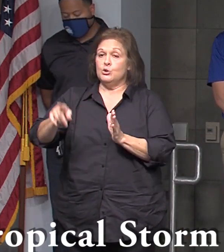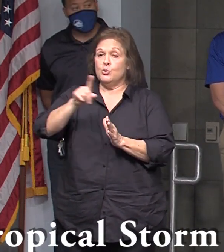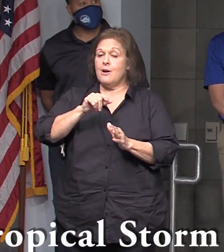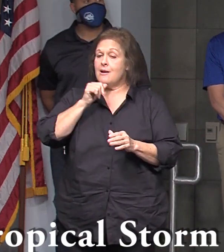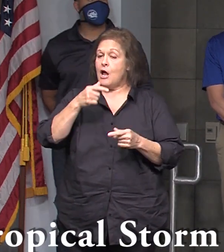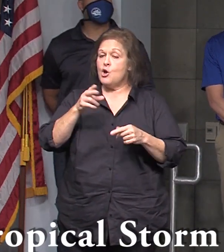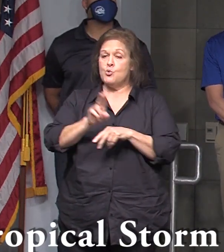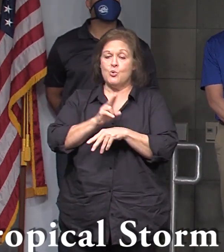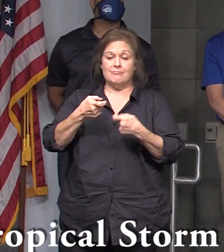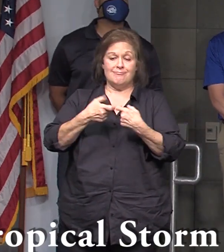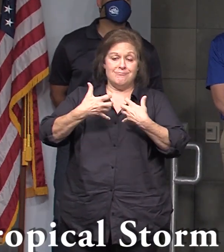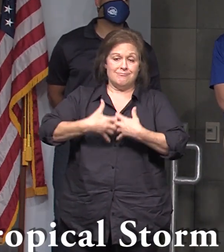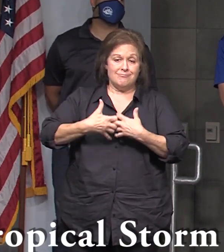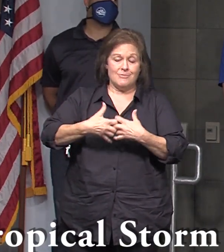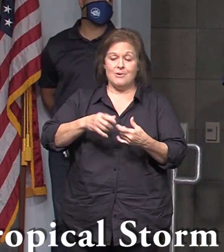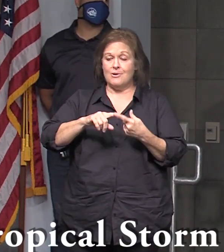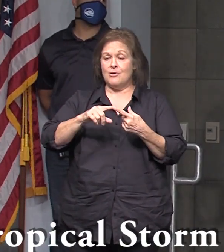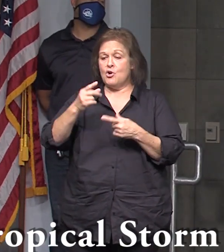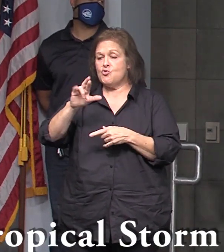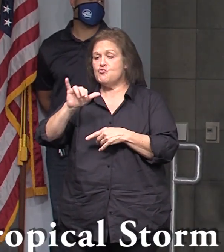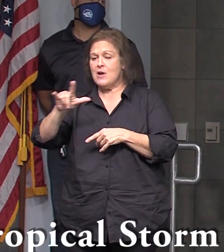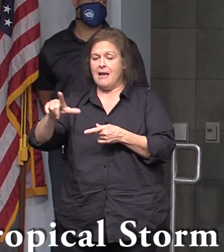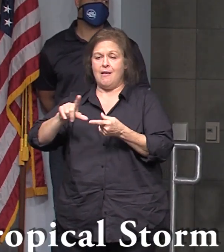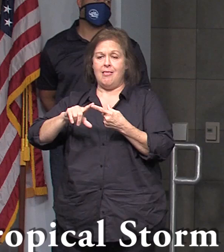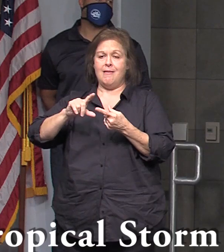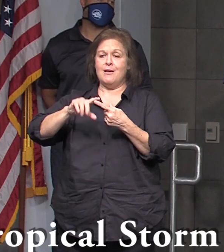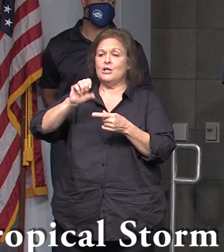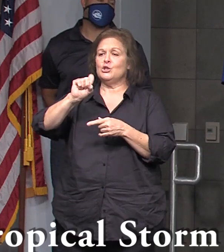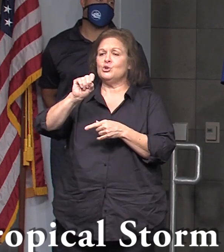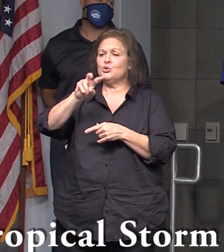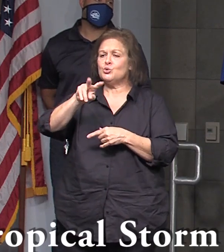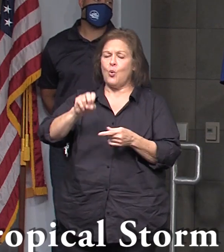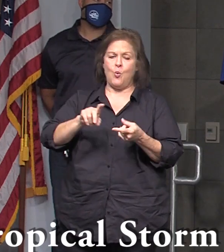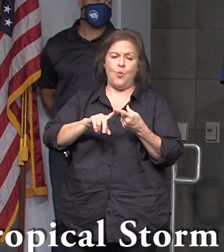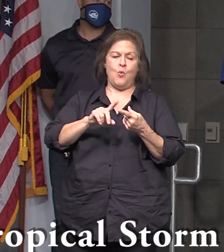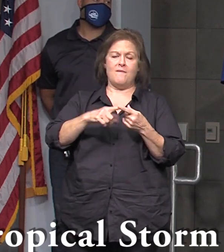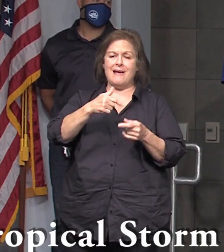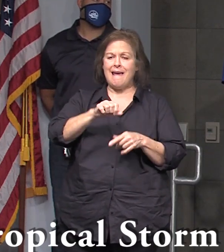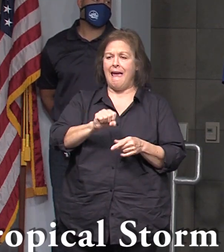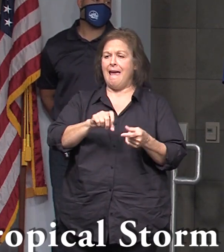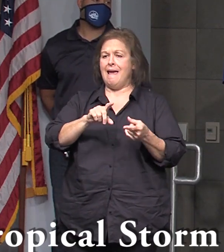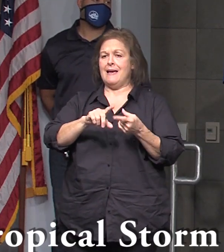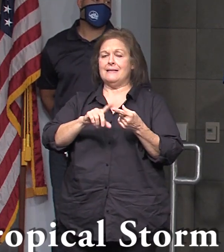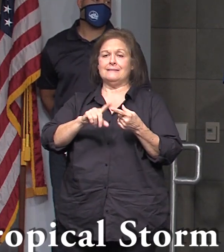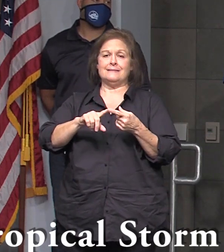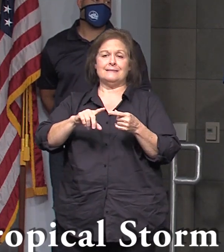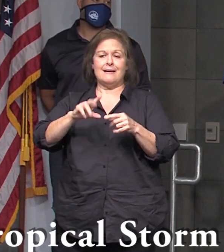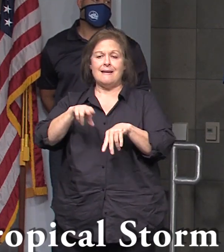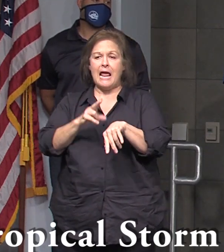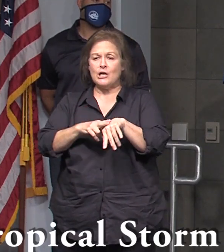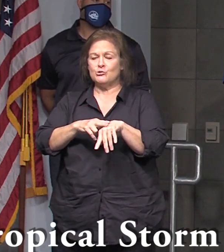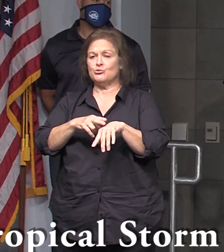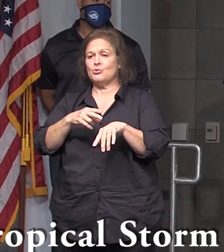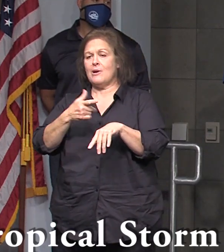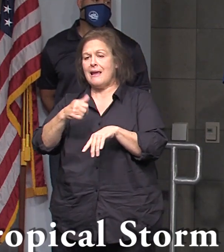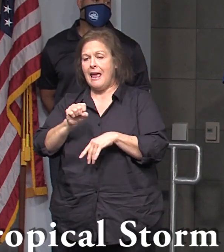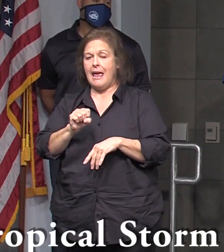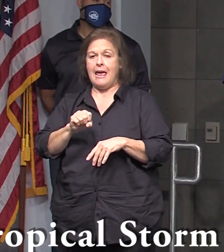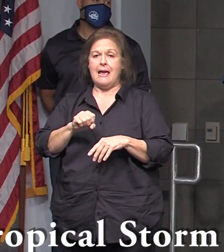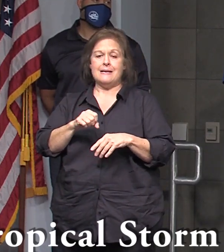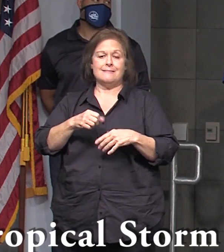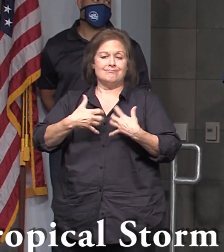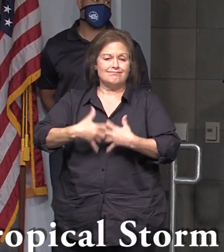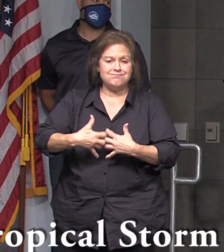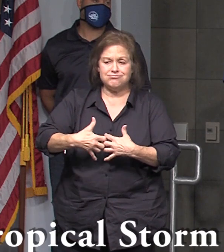use a generator or a grill or a camp stove or any gasoline or propane-powered, natural gas-powered